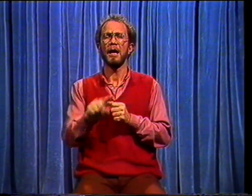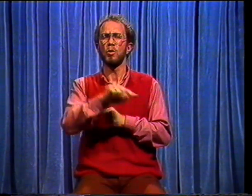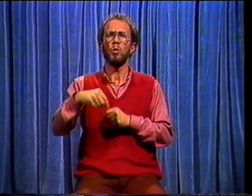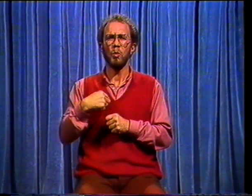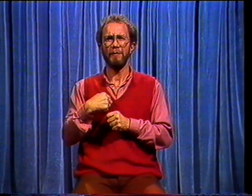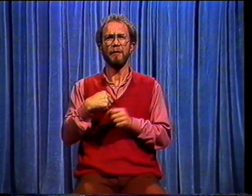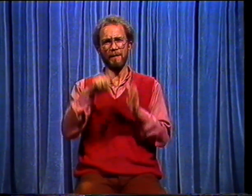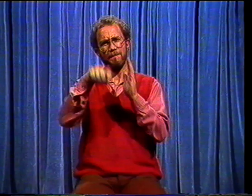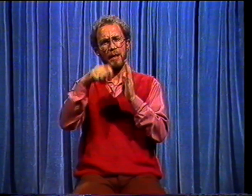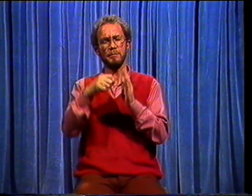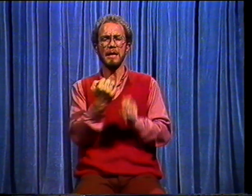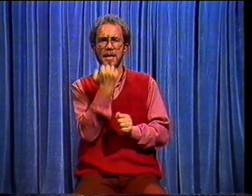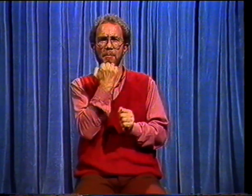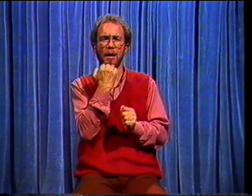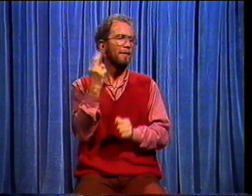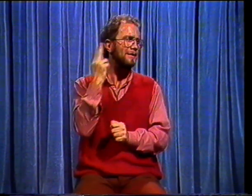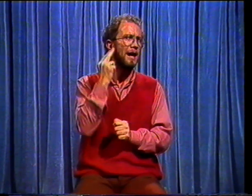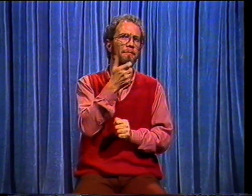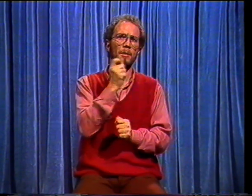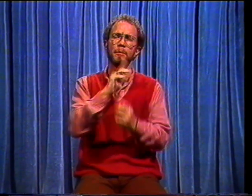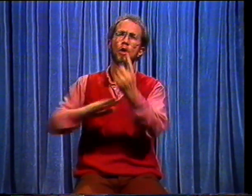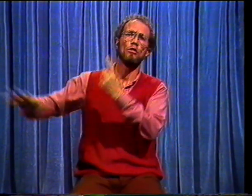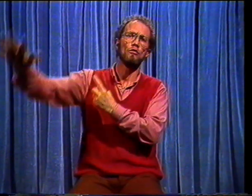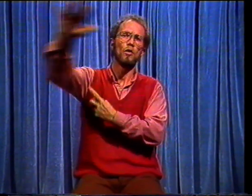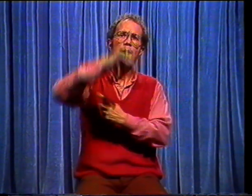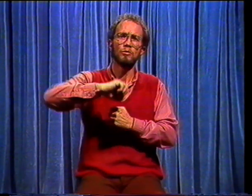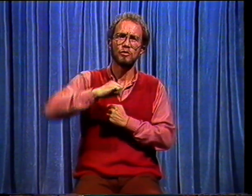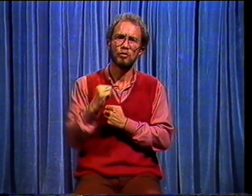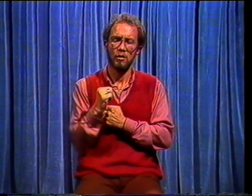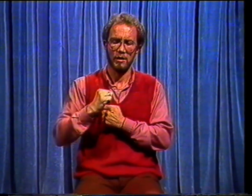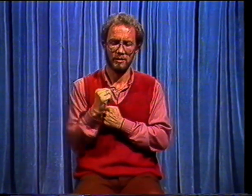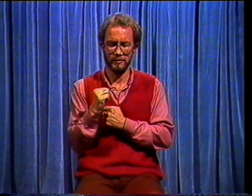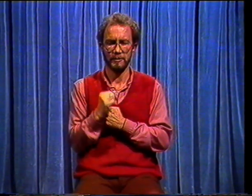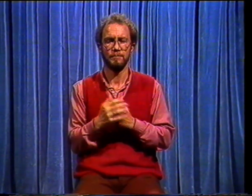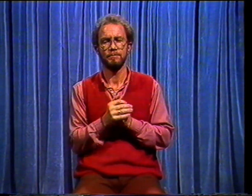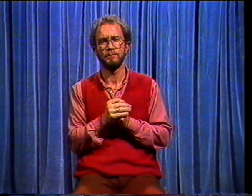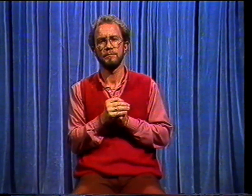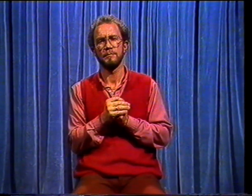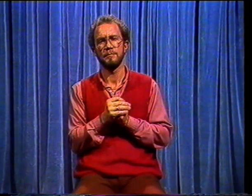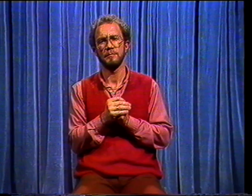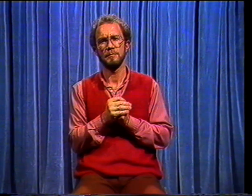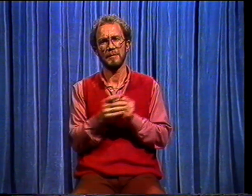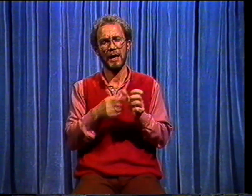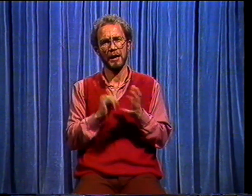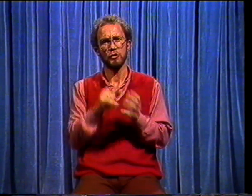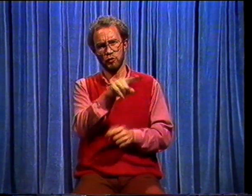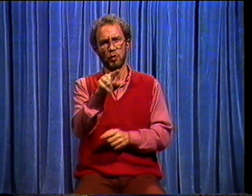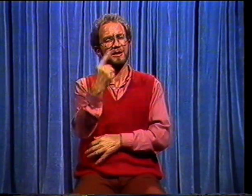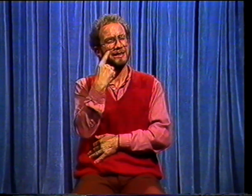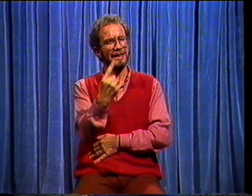And we've filmed a number of deaf people throughout Scotland. as you'll